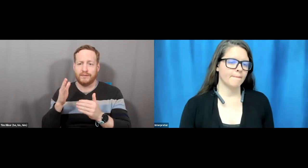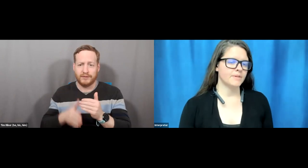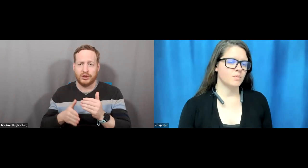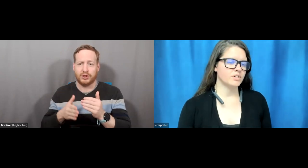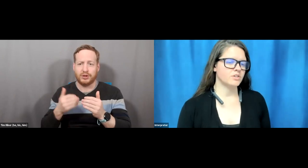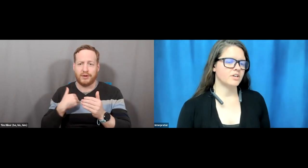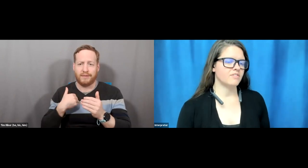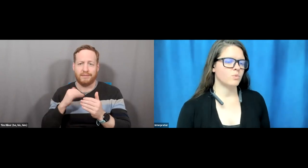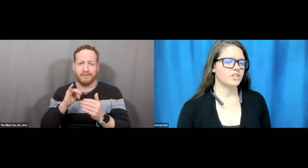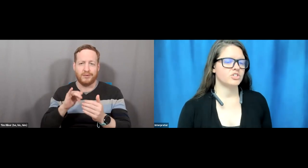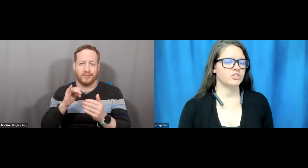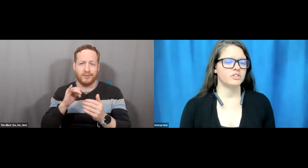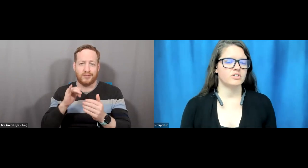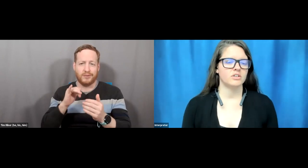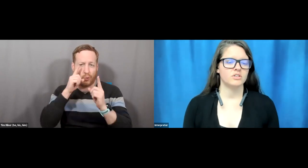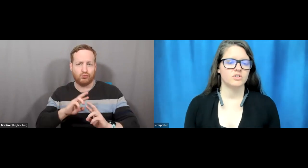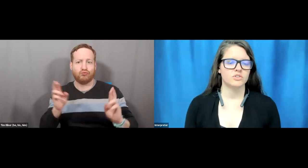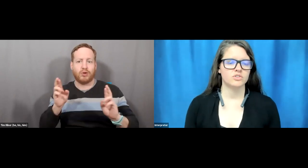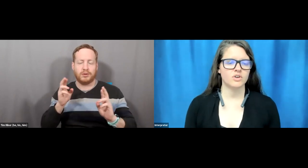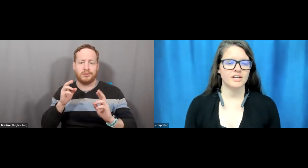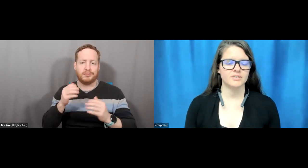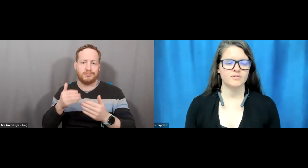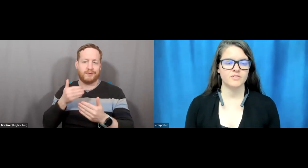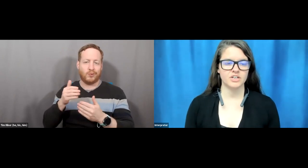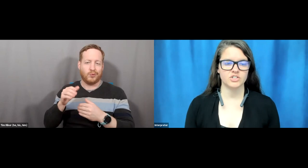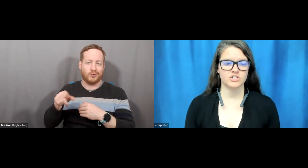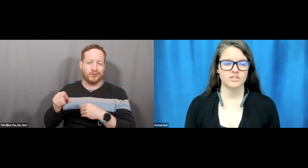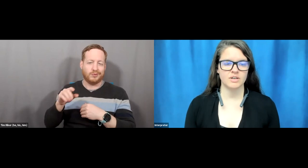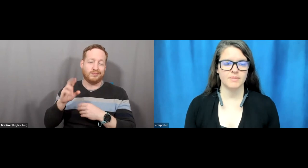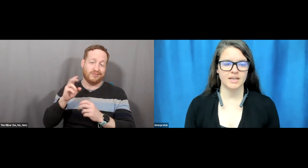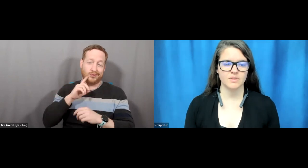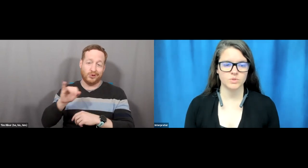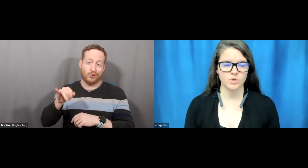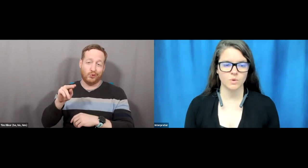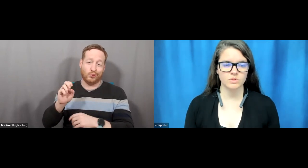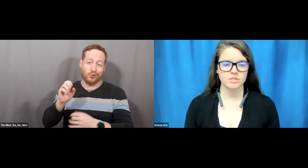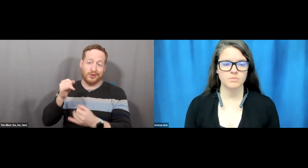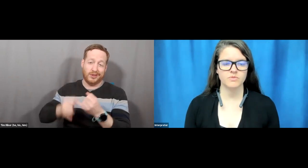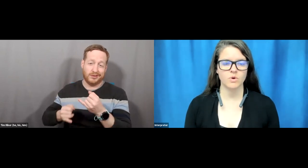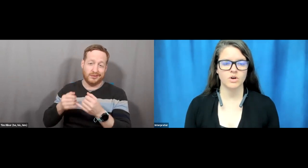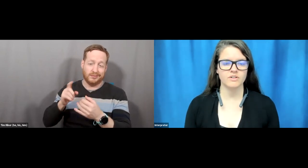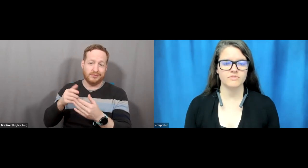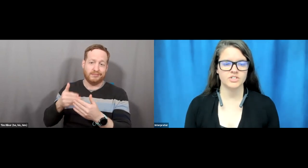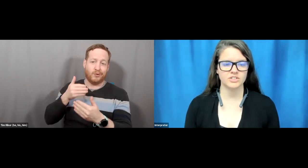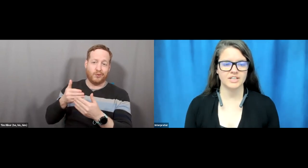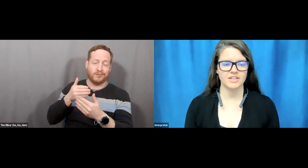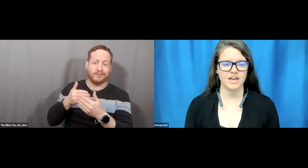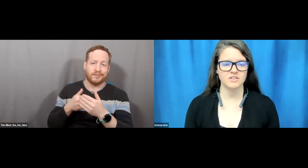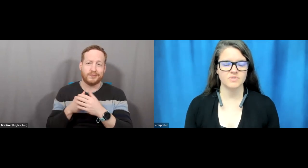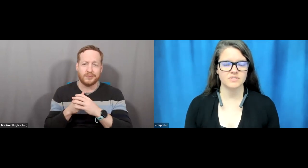So I wonder if we should try to finish and make those goals before officially the end of this